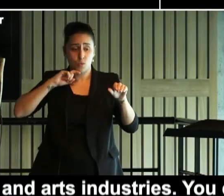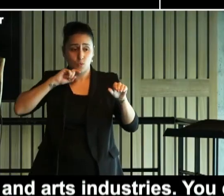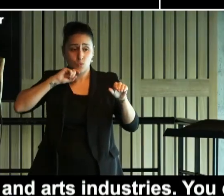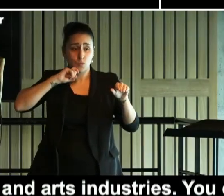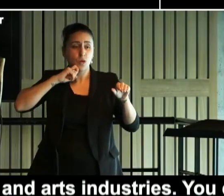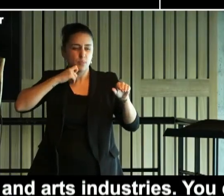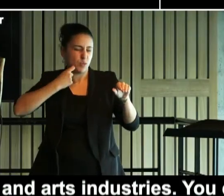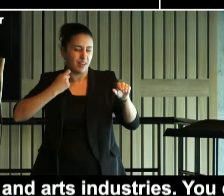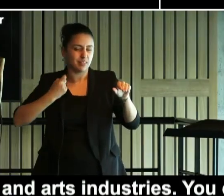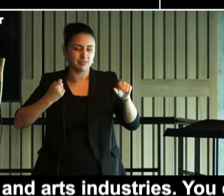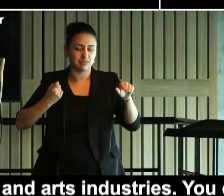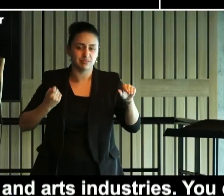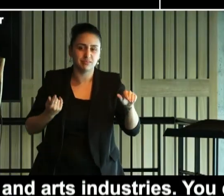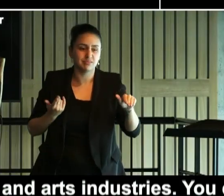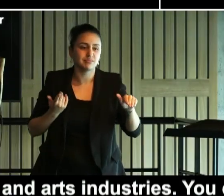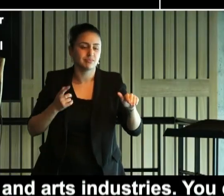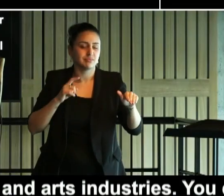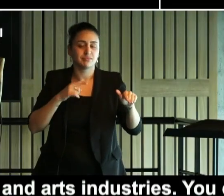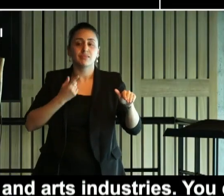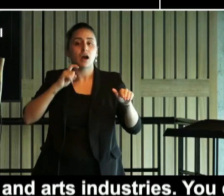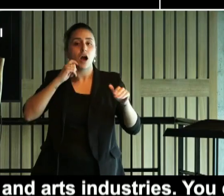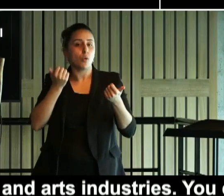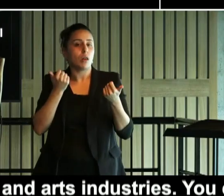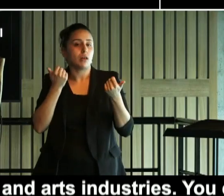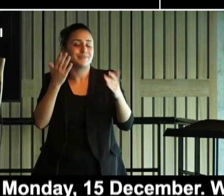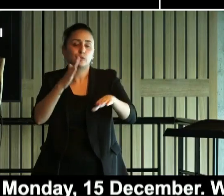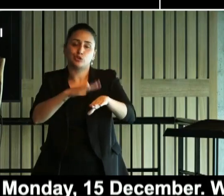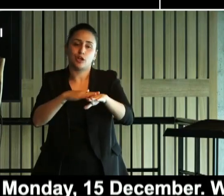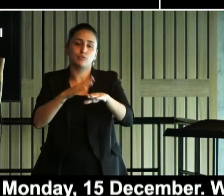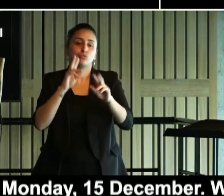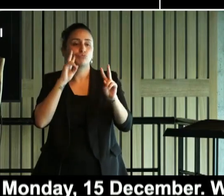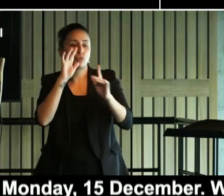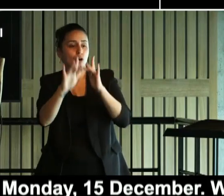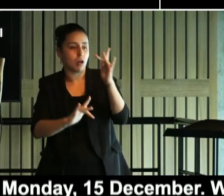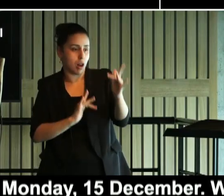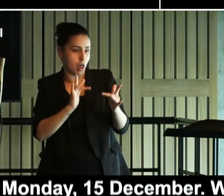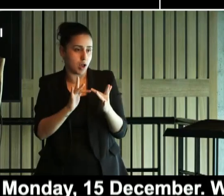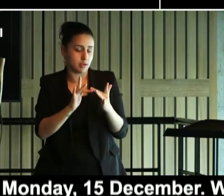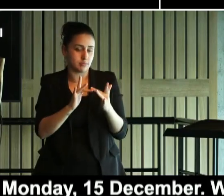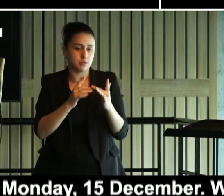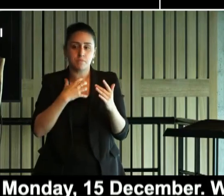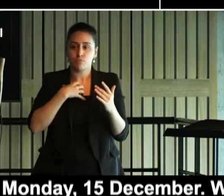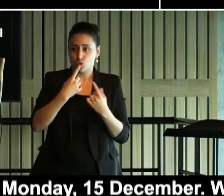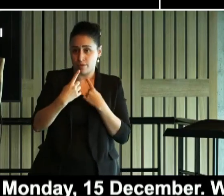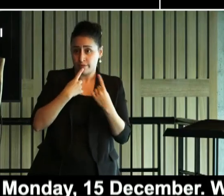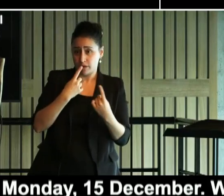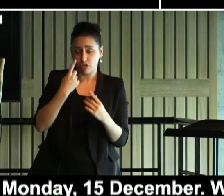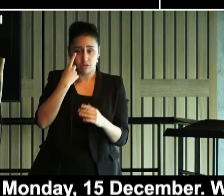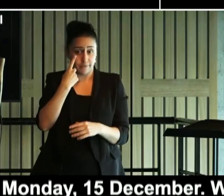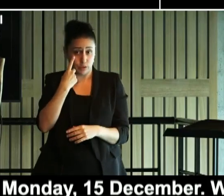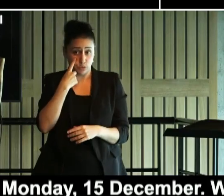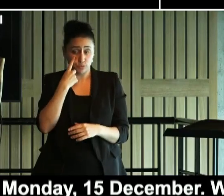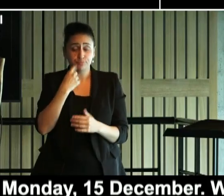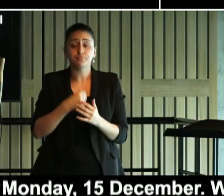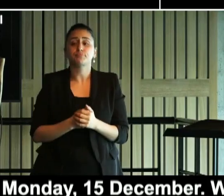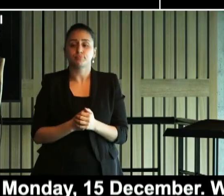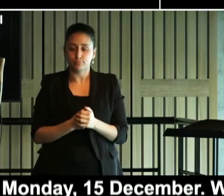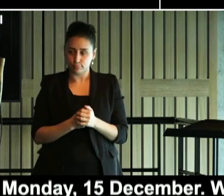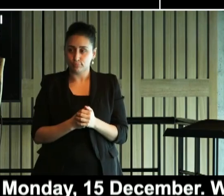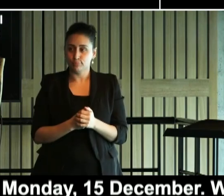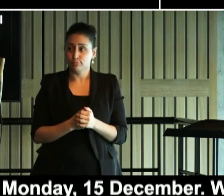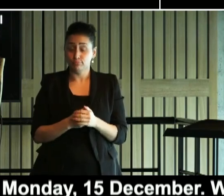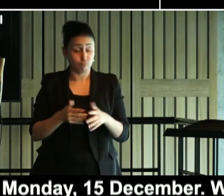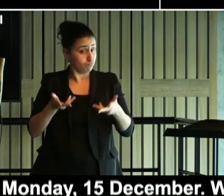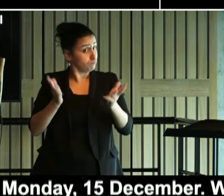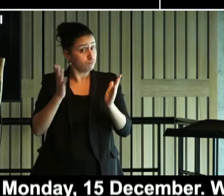will let you go online for further details, but please check it out. And feel